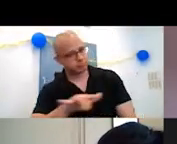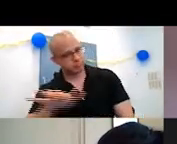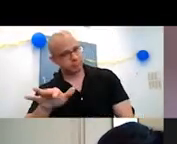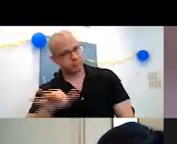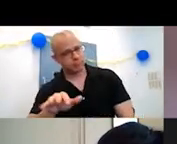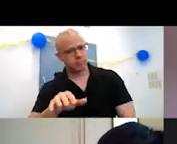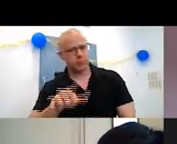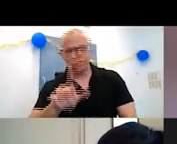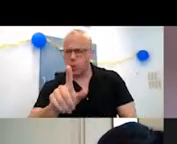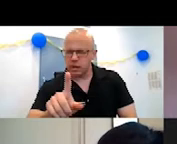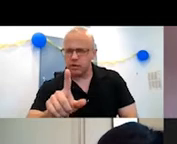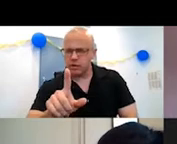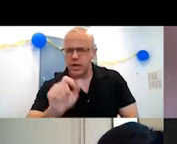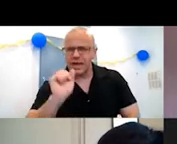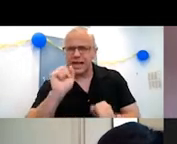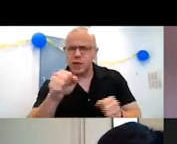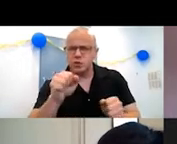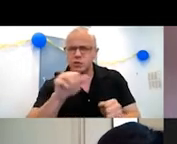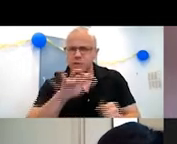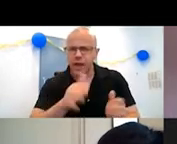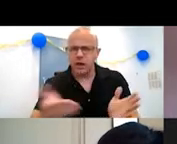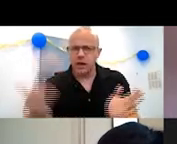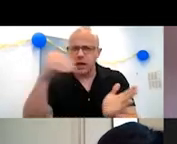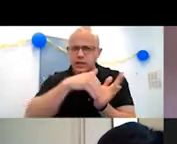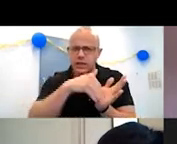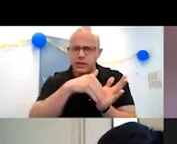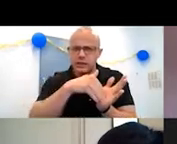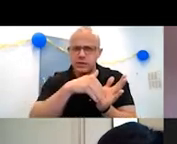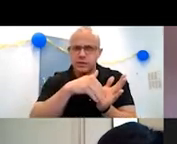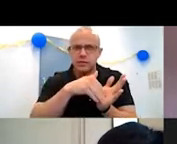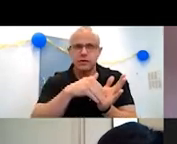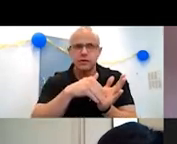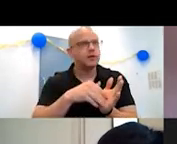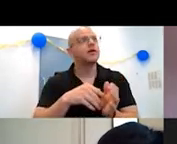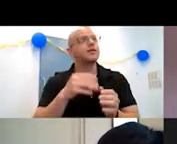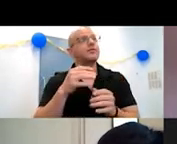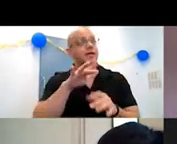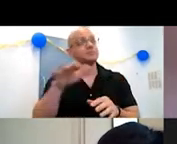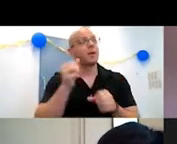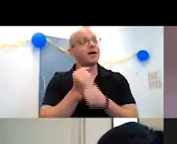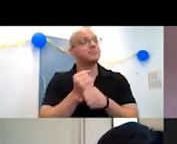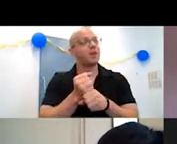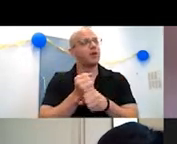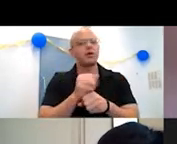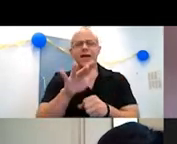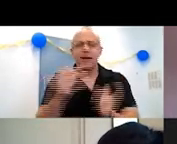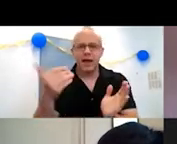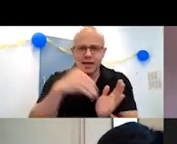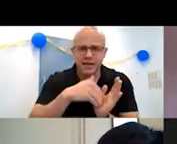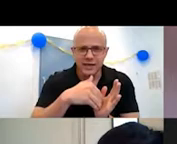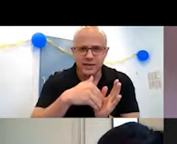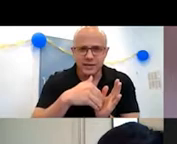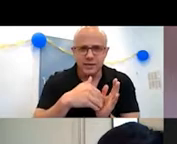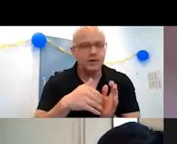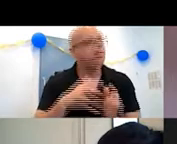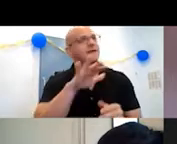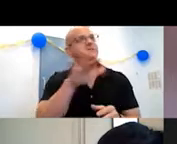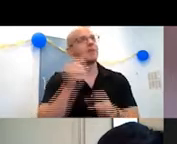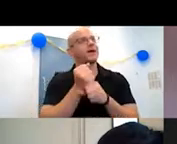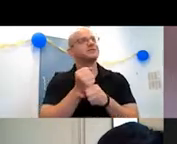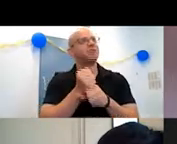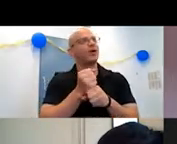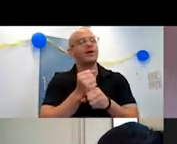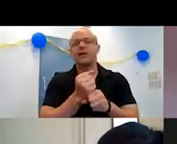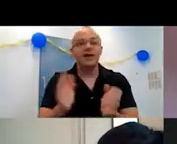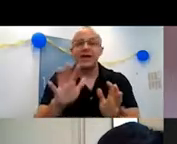spell baseball? Oh yeah, I know how to spell baseball. Wait, hold on. Can you spell again? And they spell baseball. I